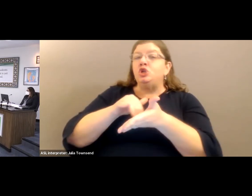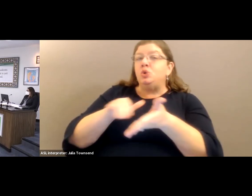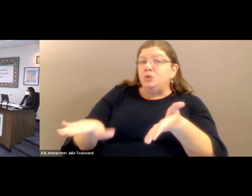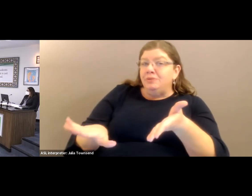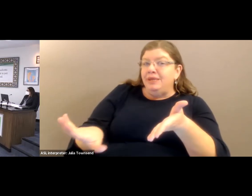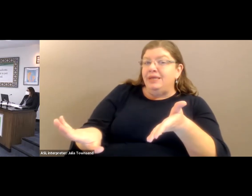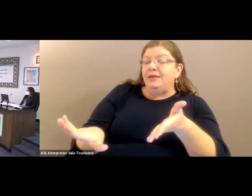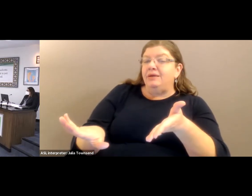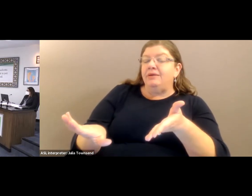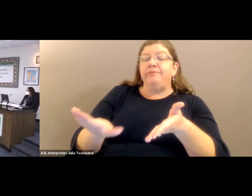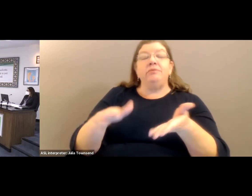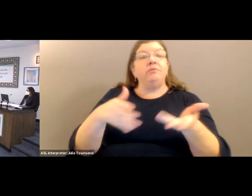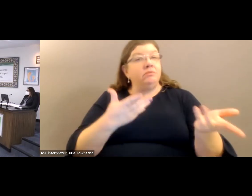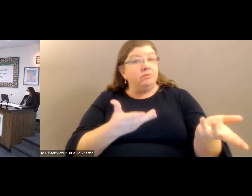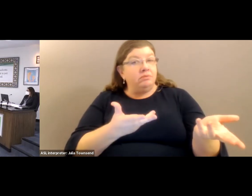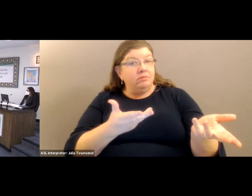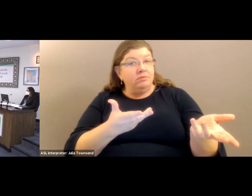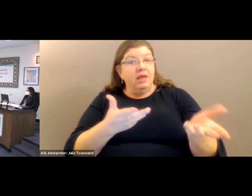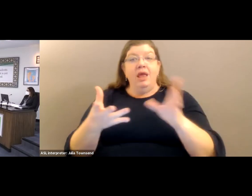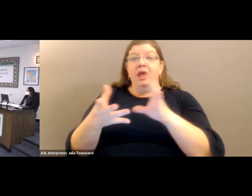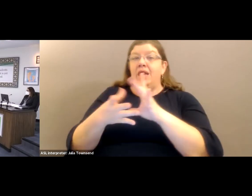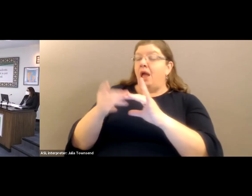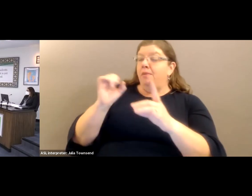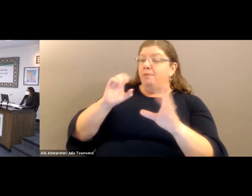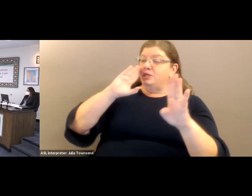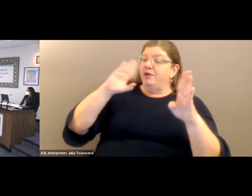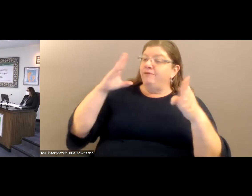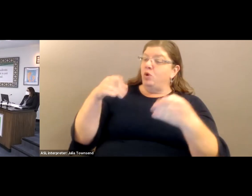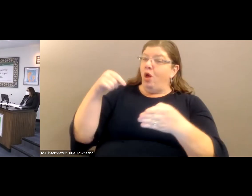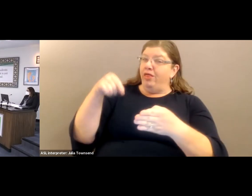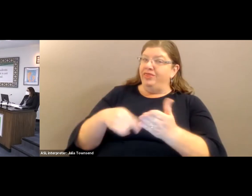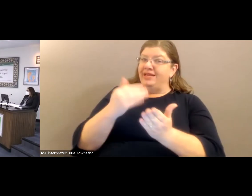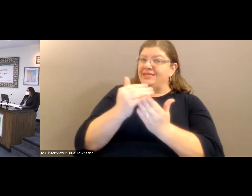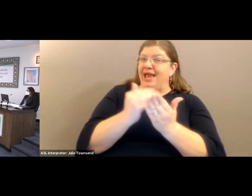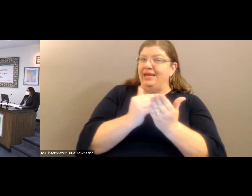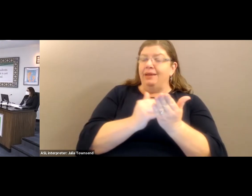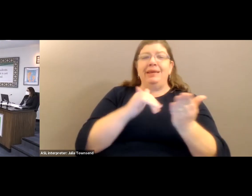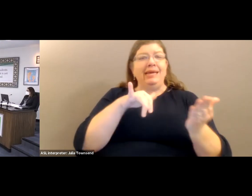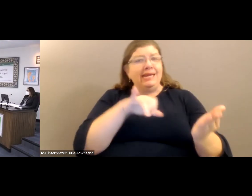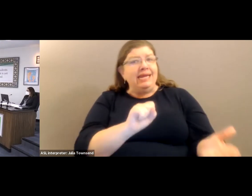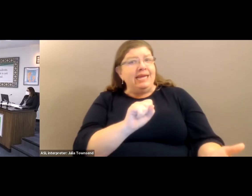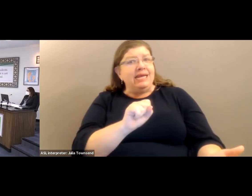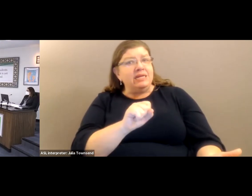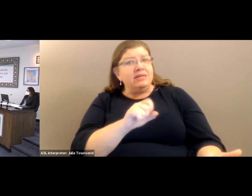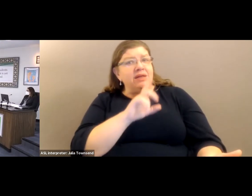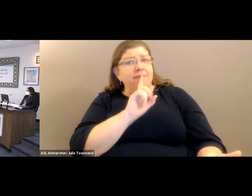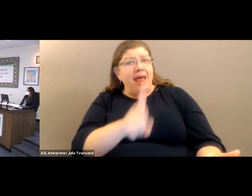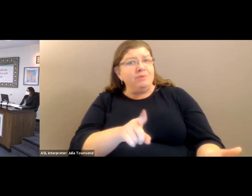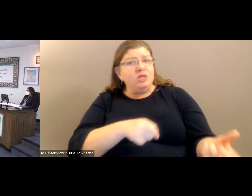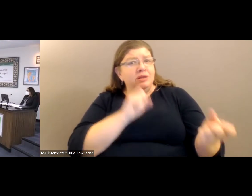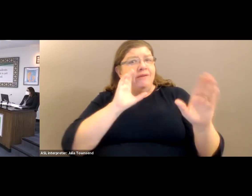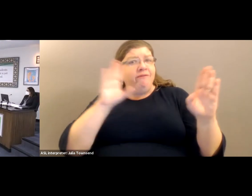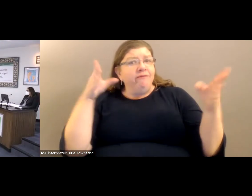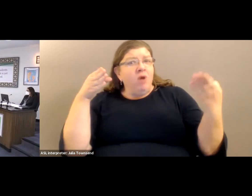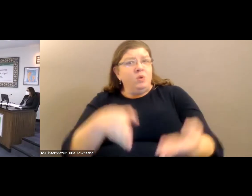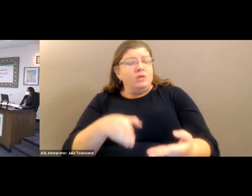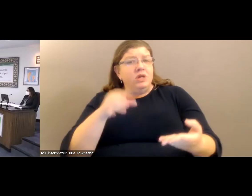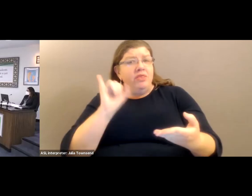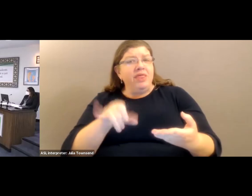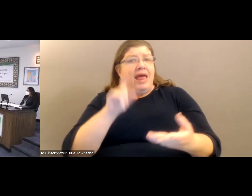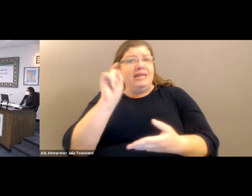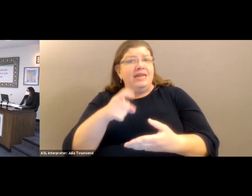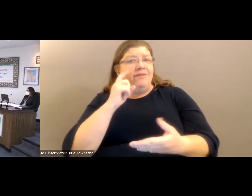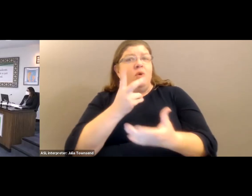me? Yes. The comment needs to focus on this item. It is. I am absolutely focusing on the need